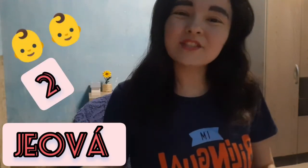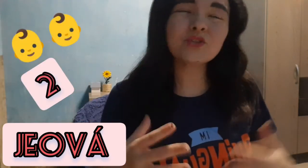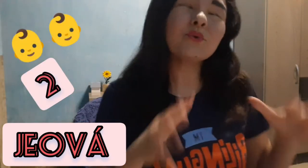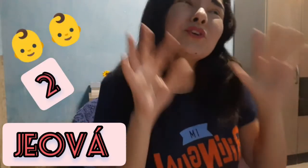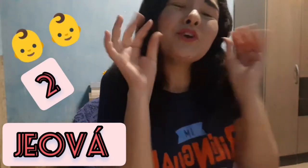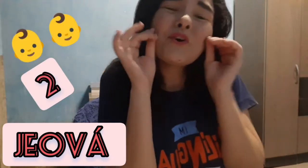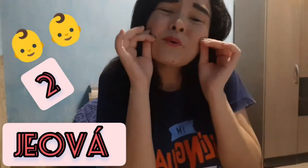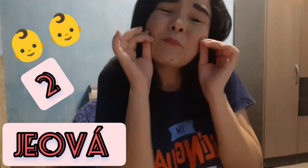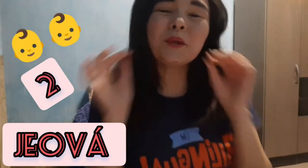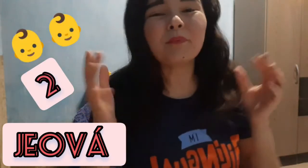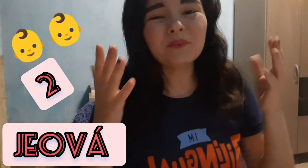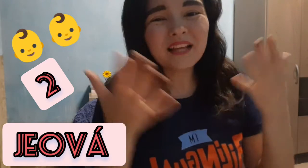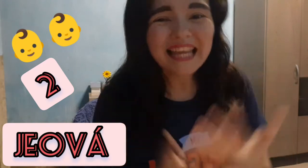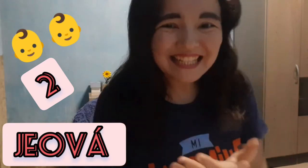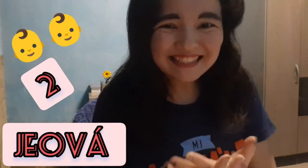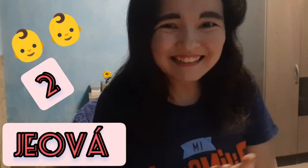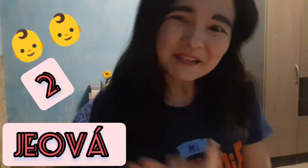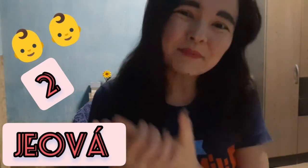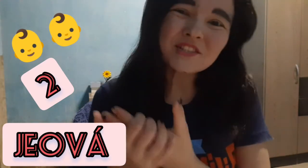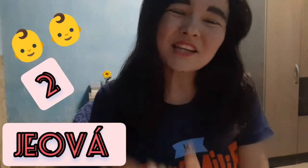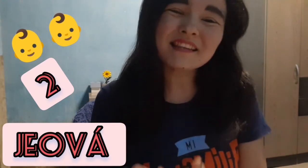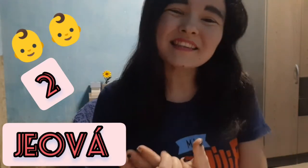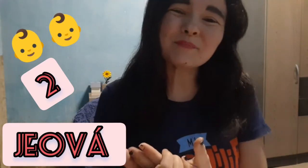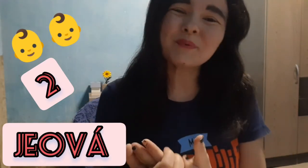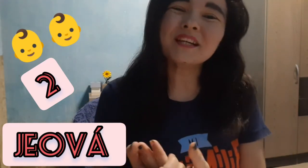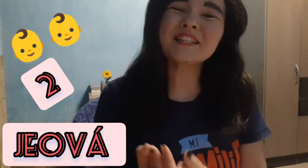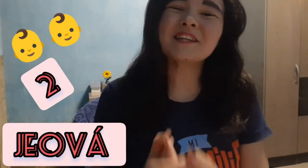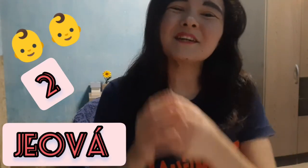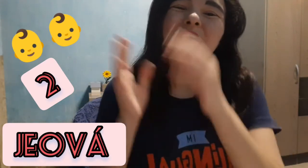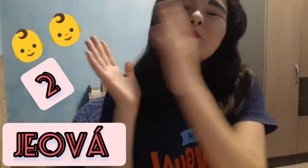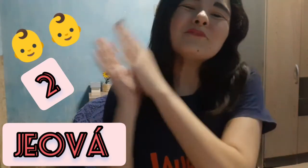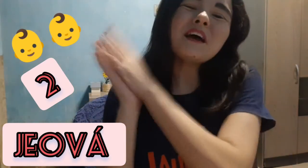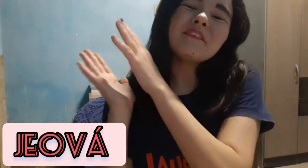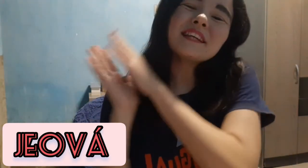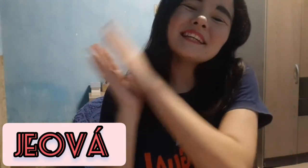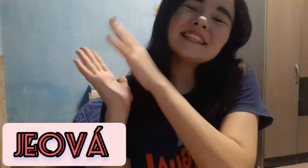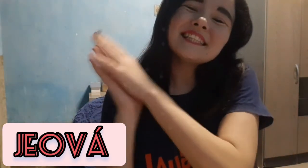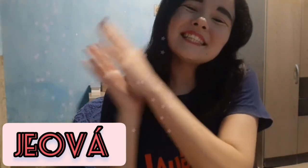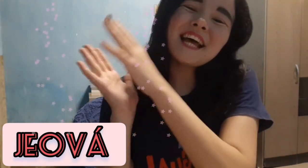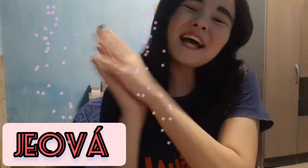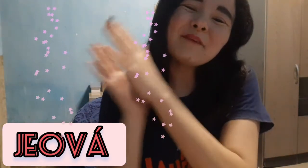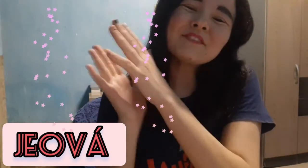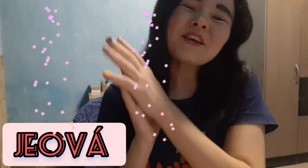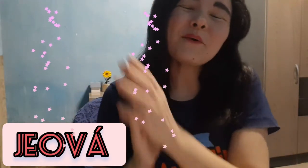two young people in the image, in the picture. Very good job,